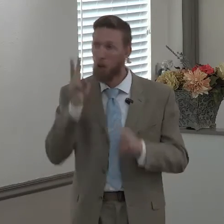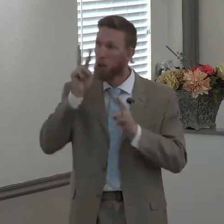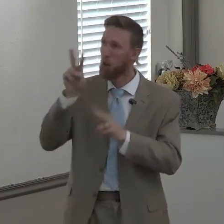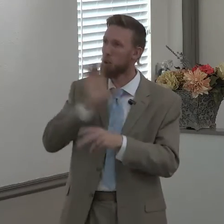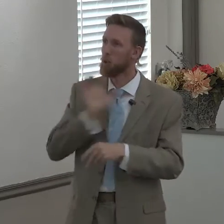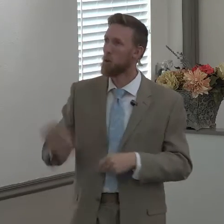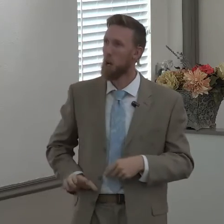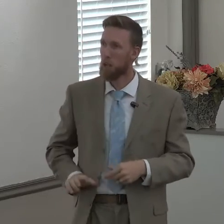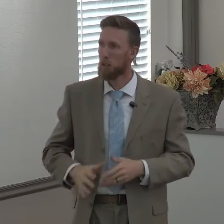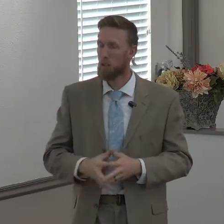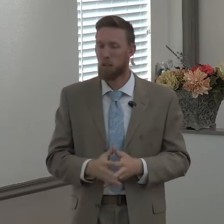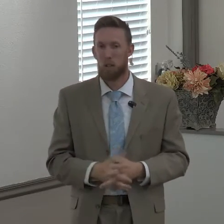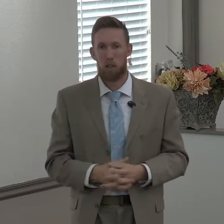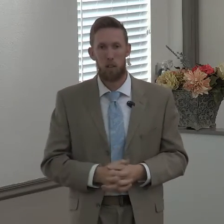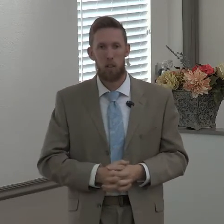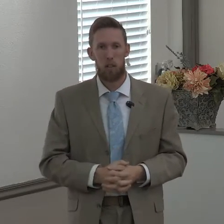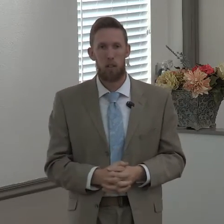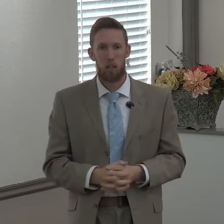Look what I'm doing.